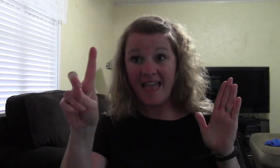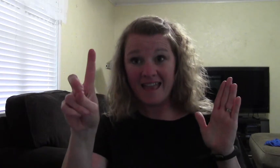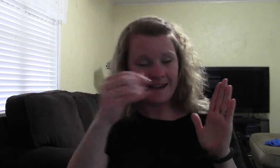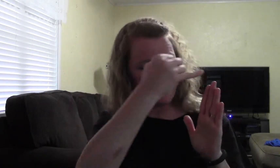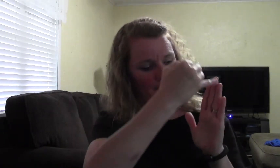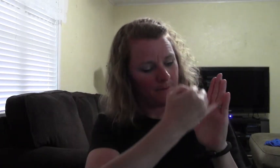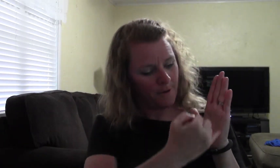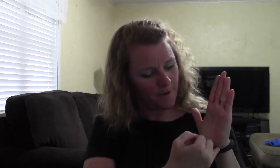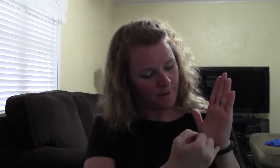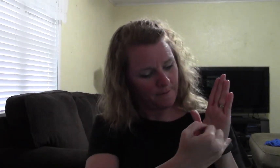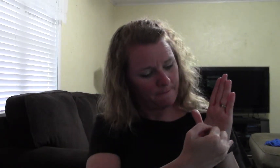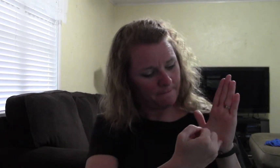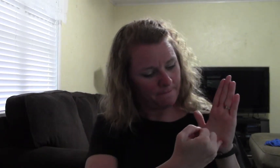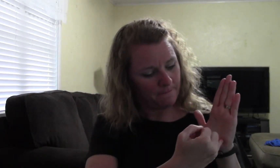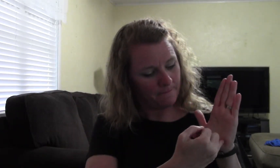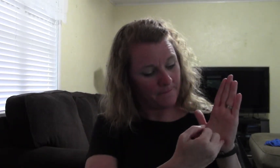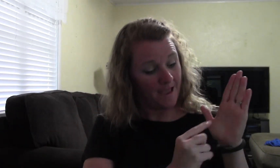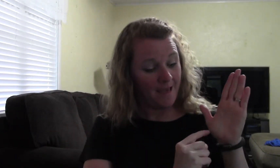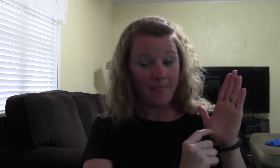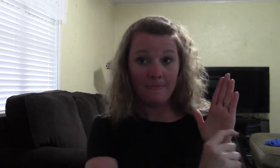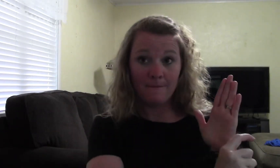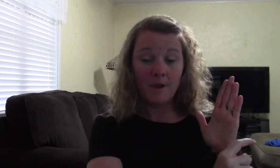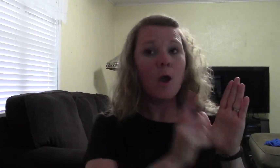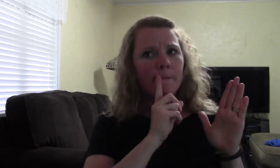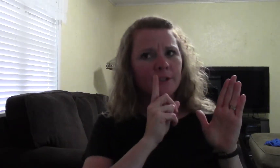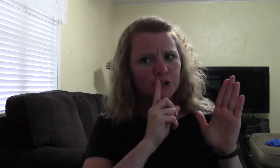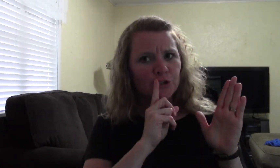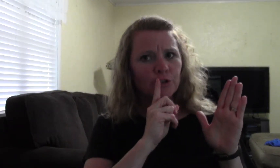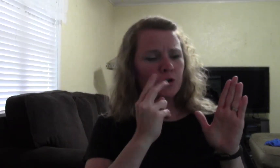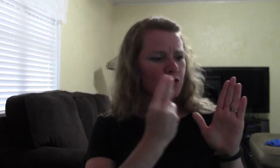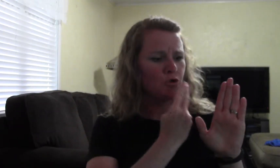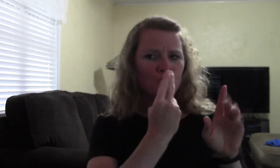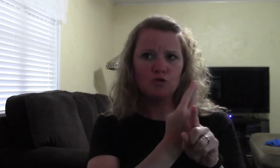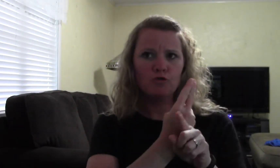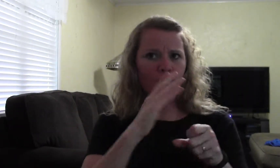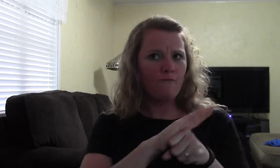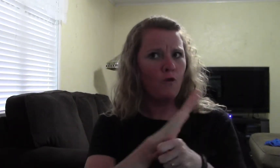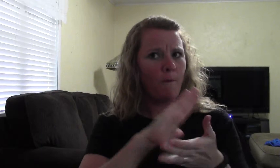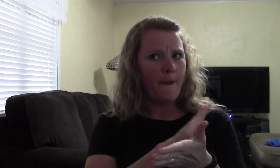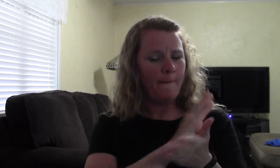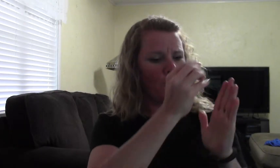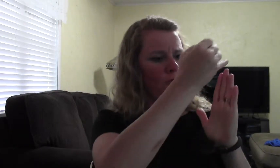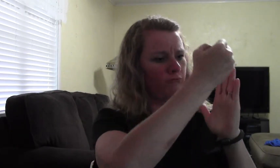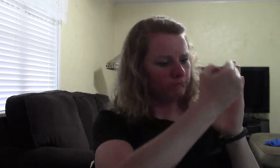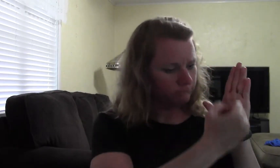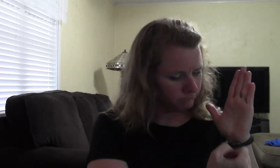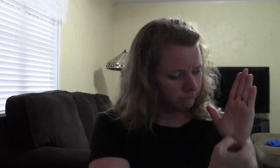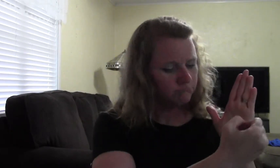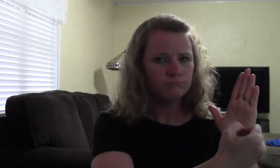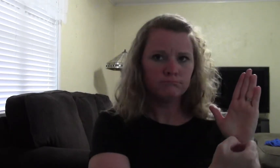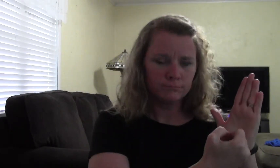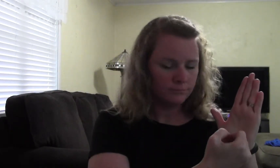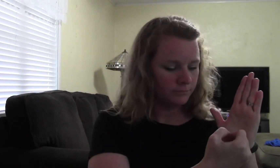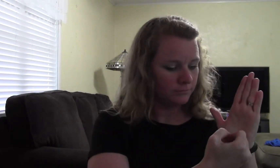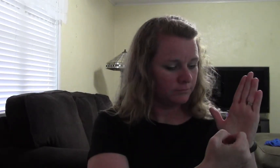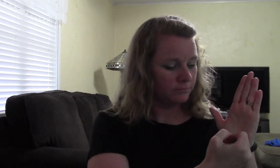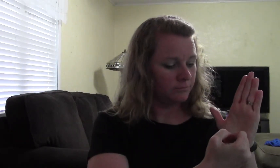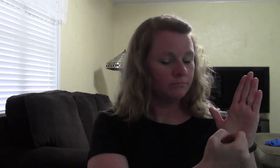Right at the bottom of that arrow, draw the arrow the entire length of the paper. Head of the arrow down at the bottom. At the bottom